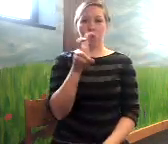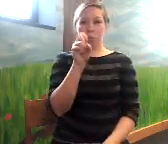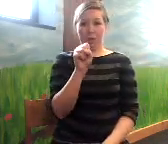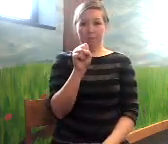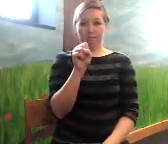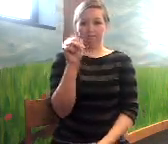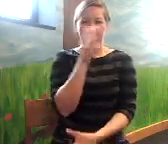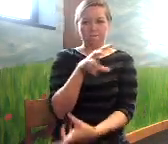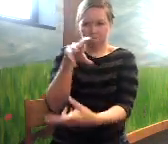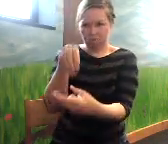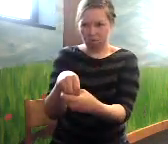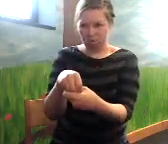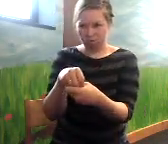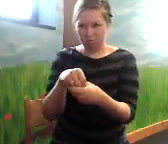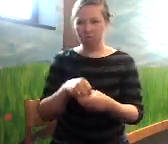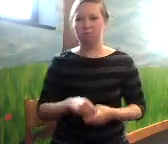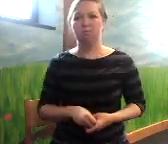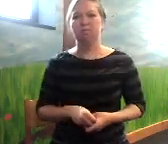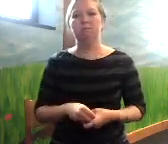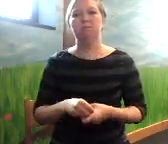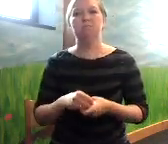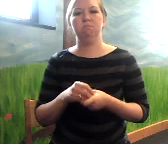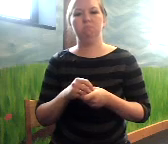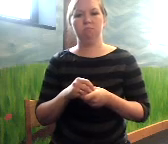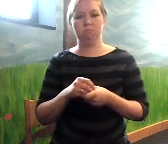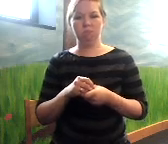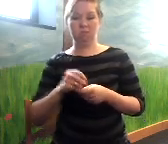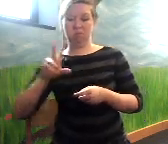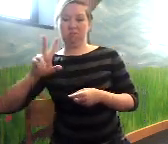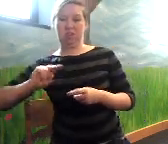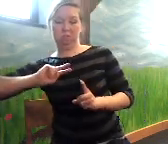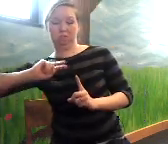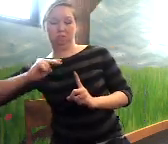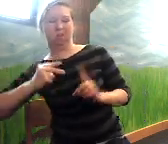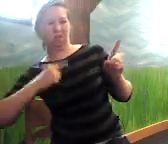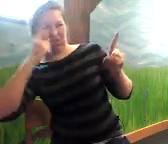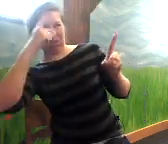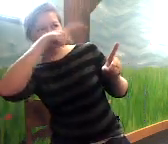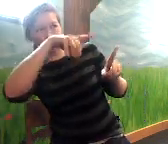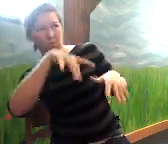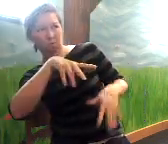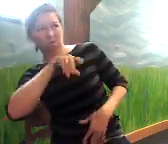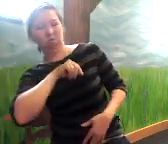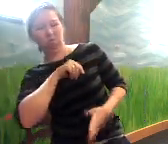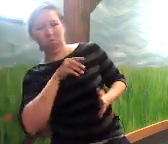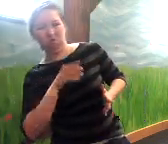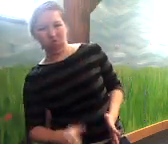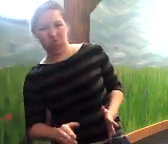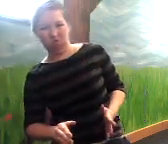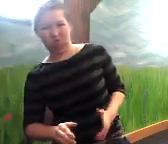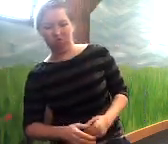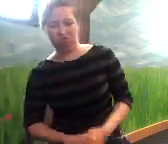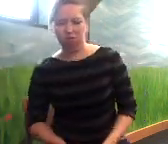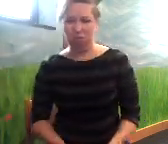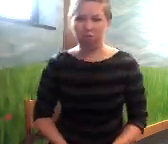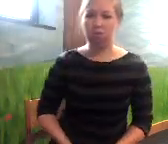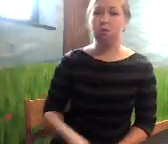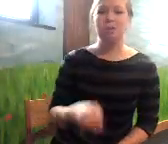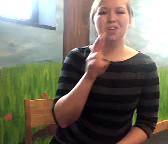Ho Chi Minh, the U.S. don't see it that way. They see the reality based on their Cold War philosophy and doctrines.